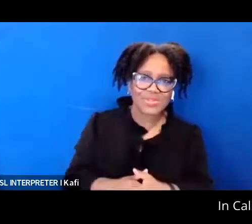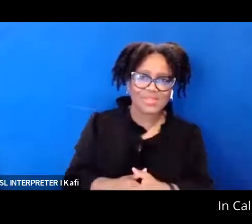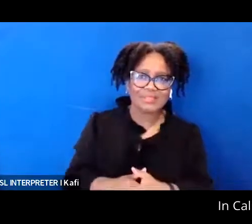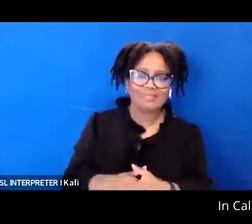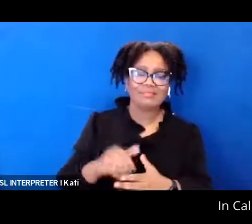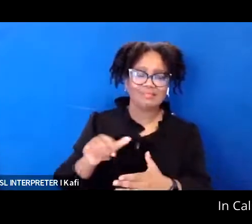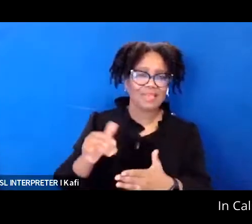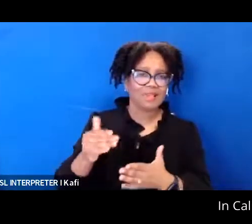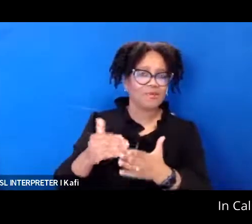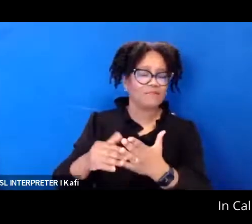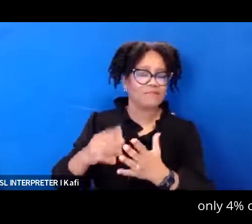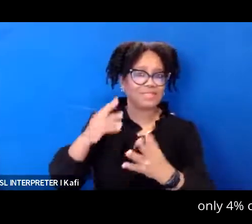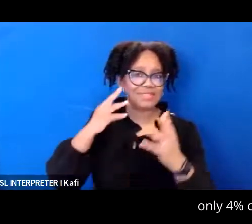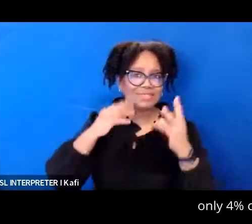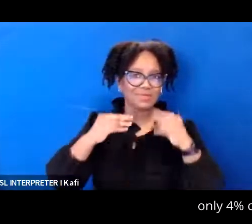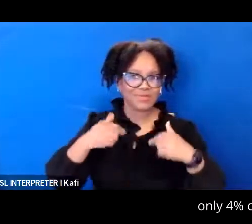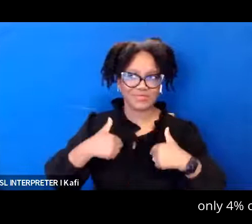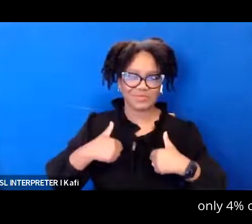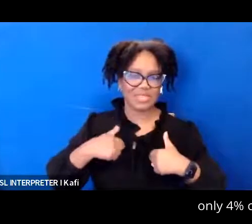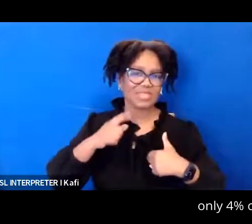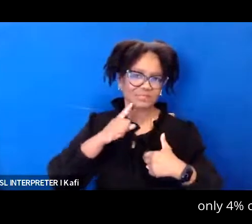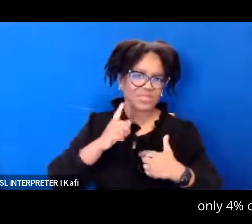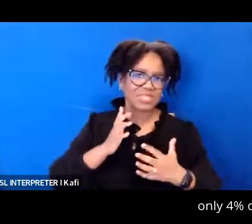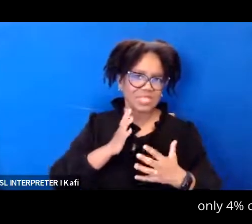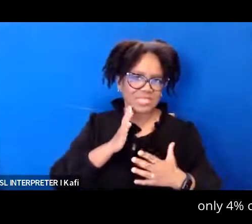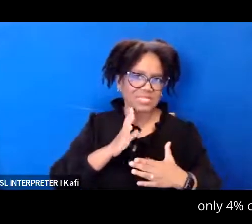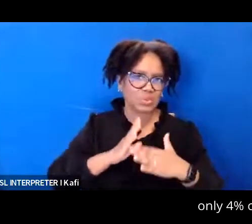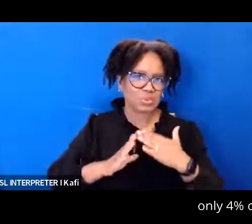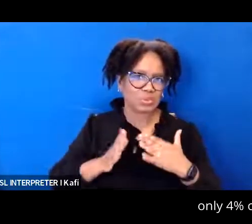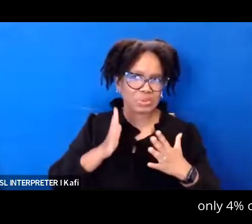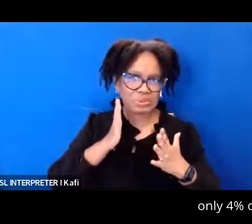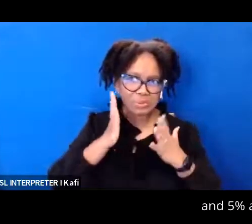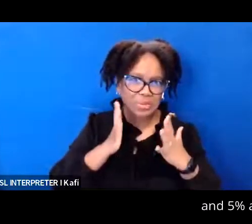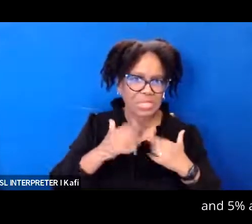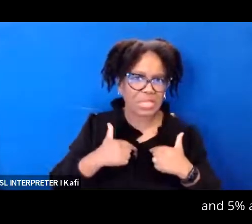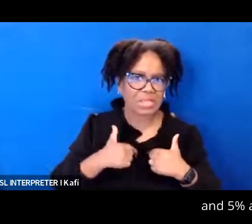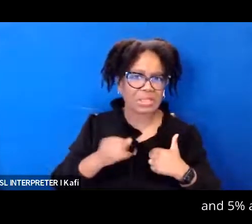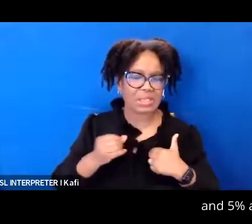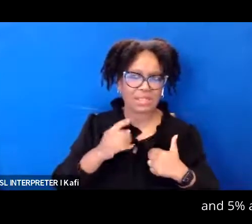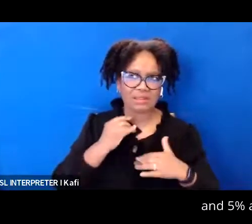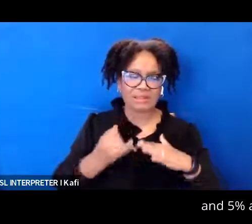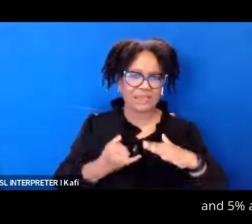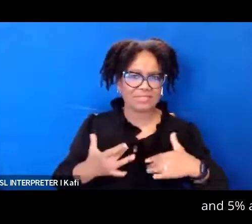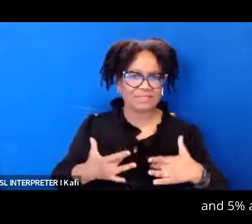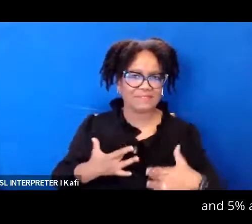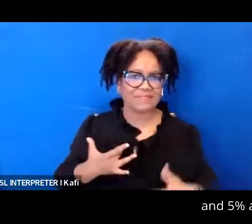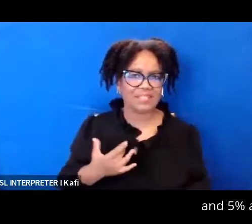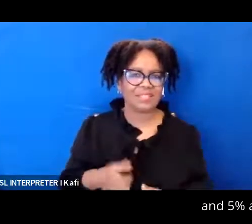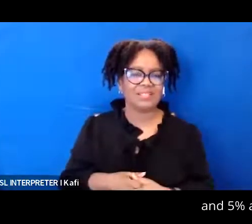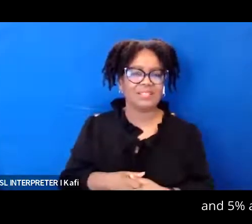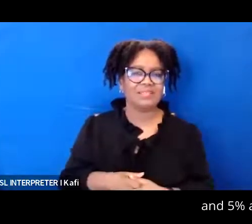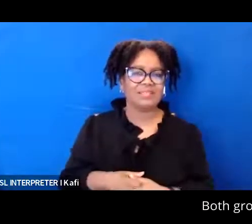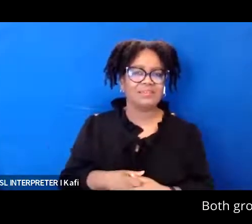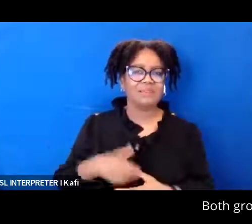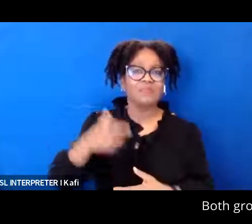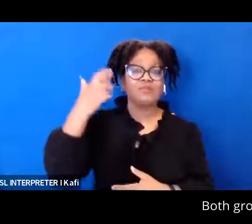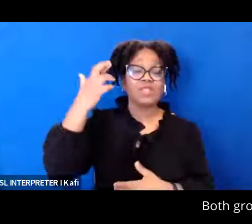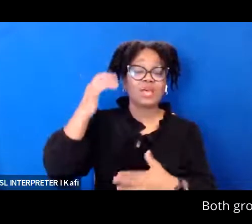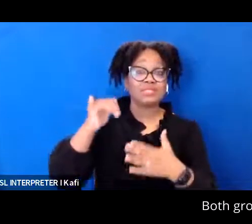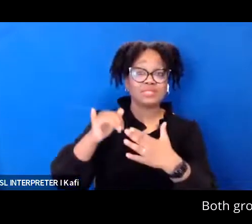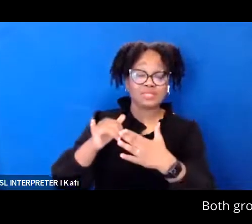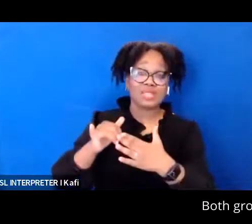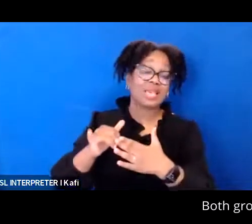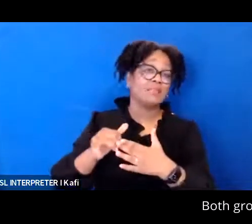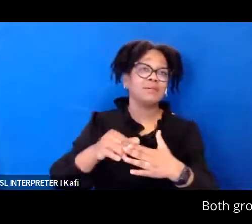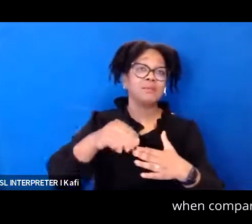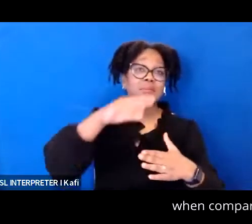california where i practice only four percent of active attorneys are black and five percent are people with disabilities both groups are